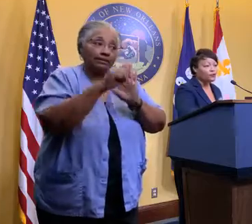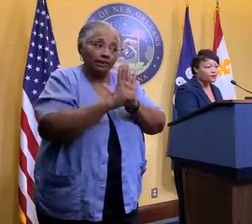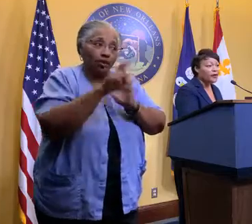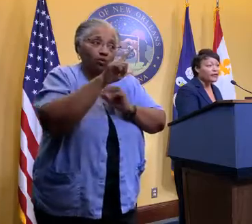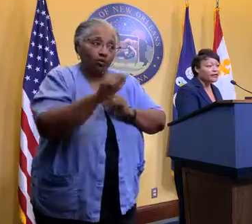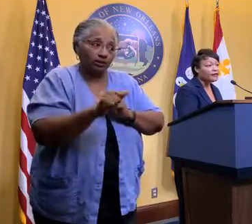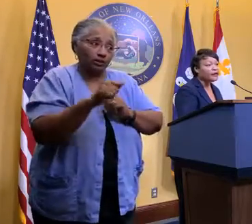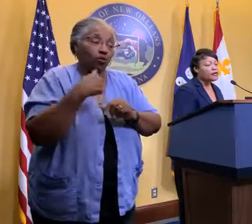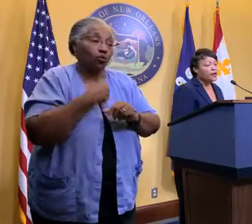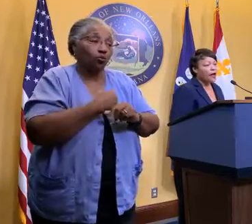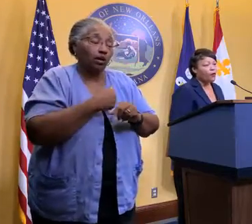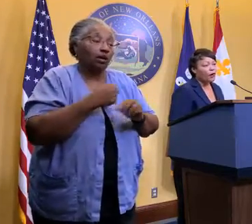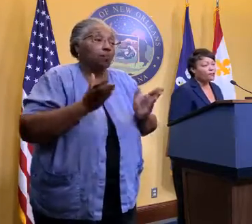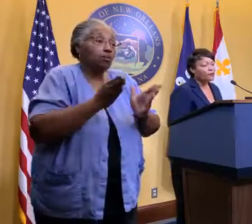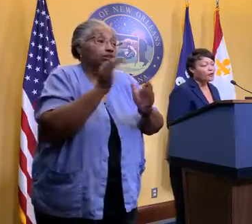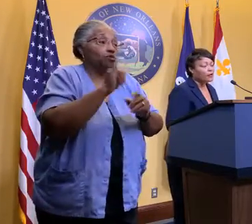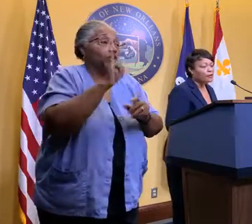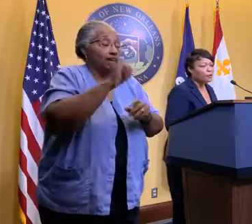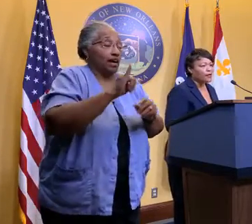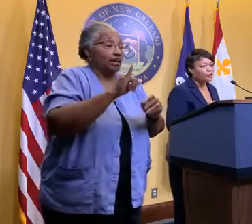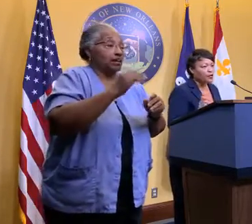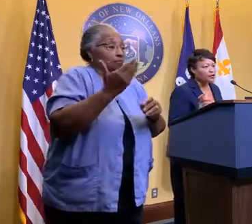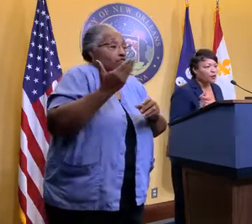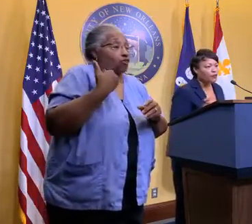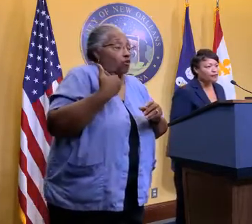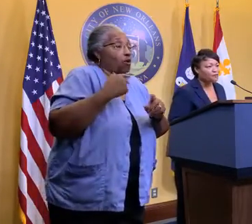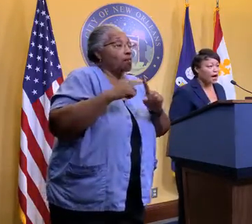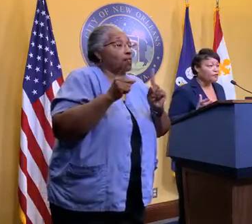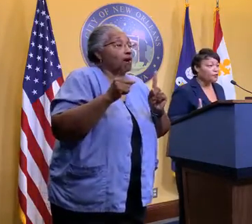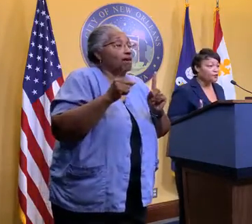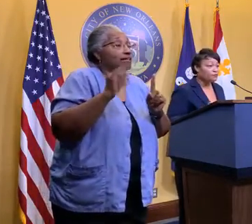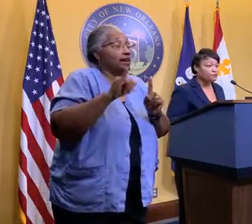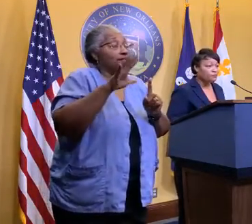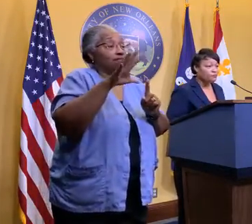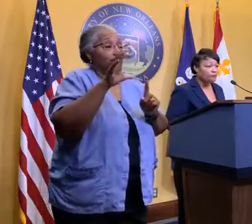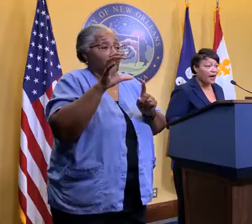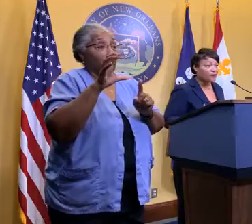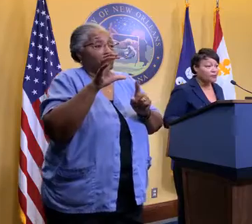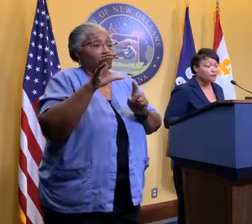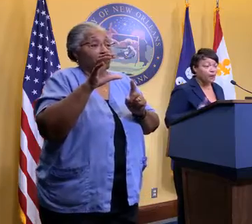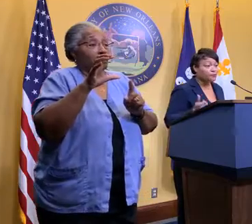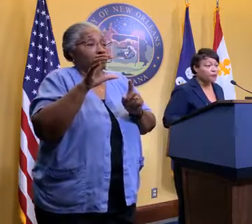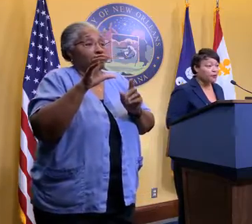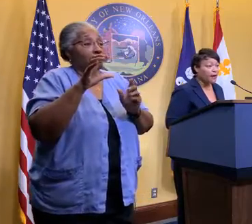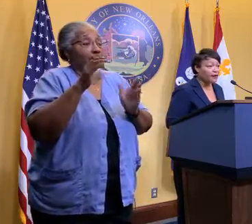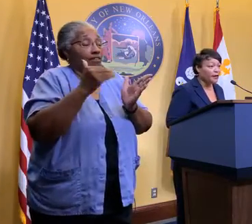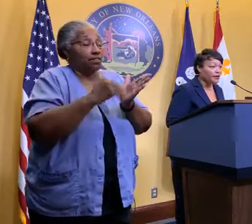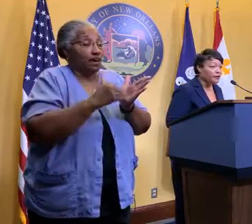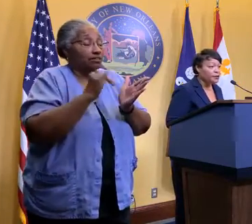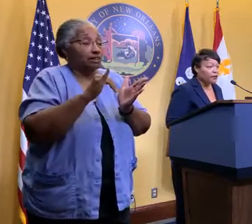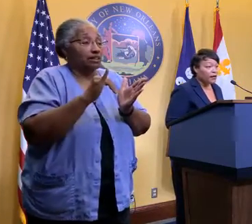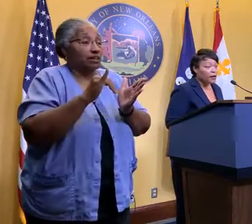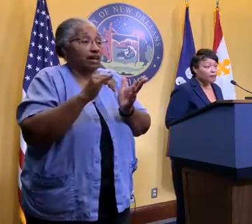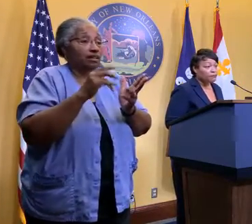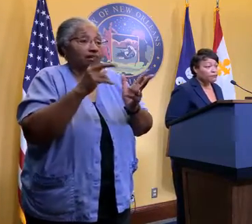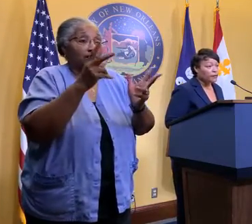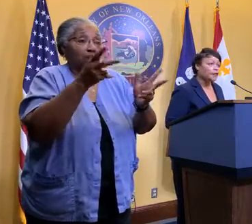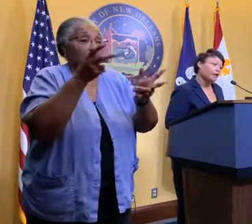advocated for on the front end. However, you know, that threshold, that 500,000 that was pulled out of the